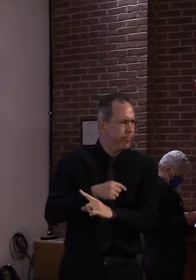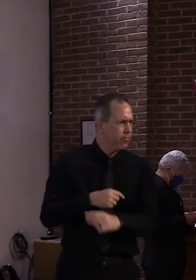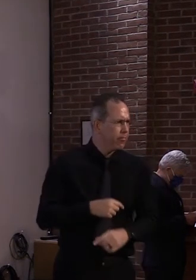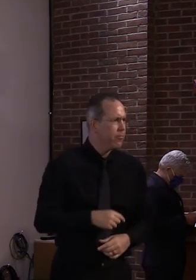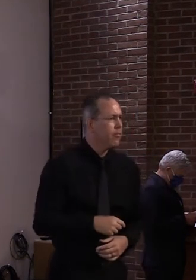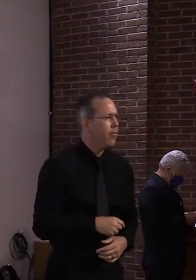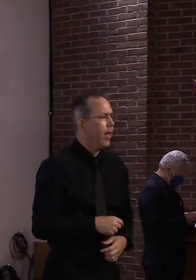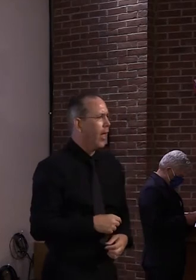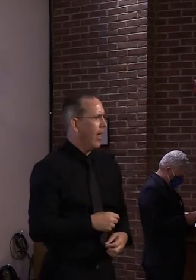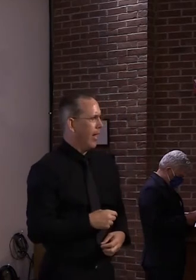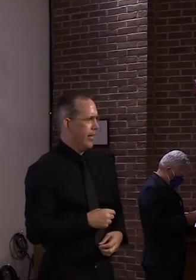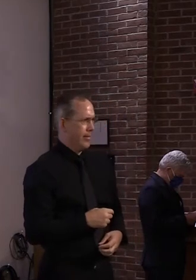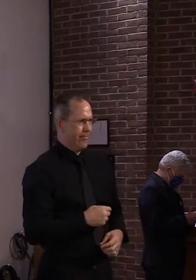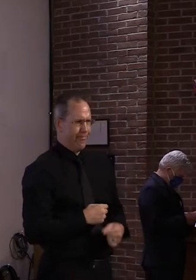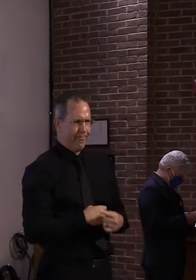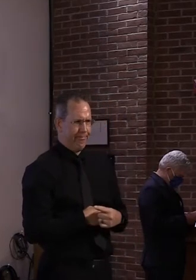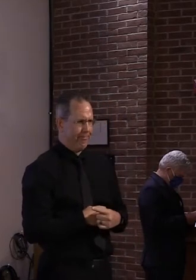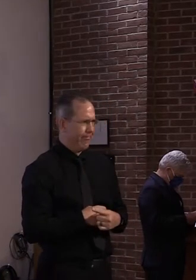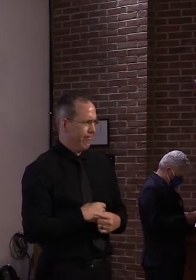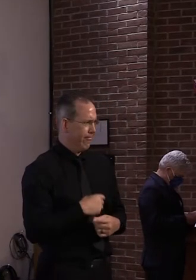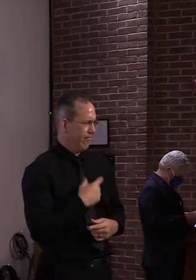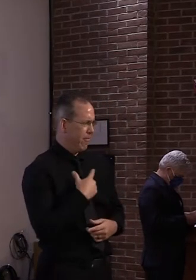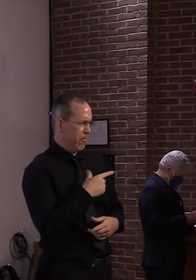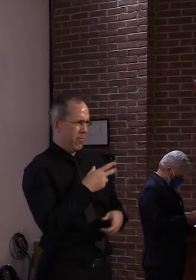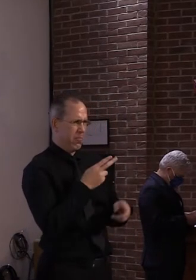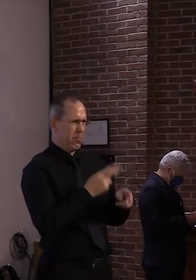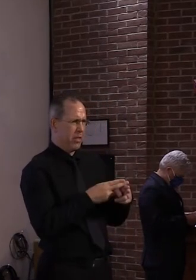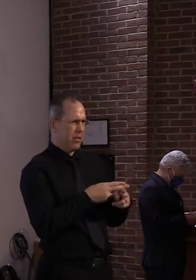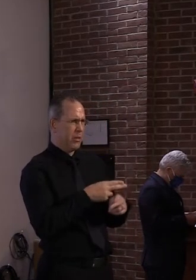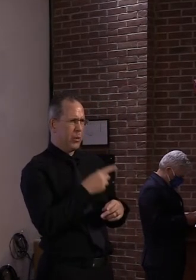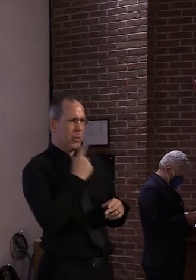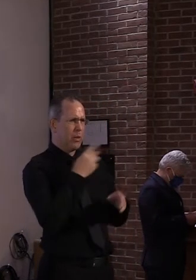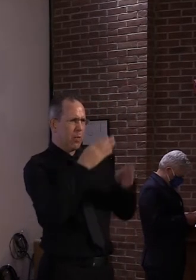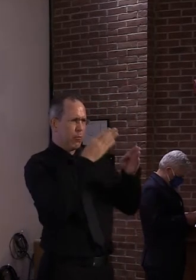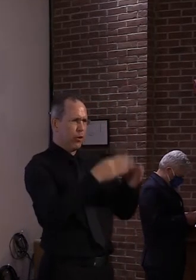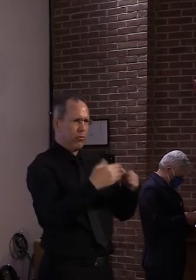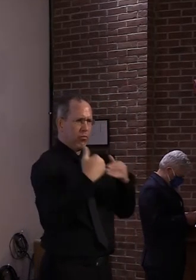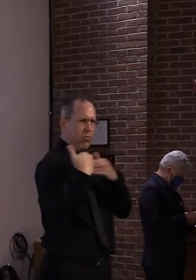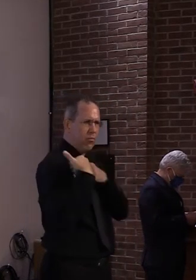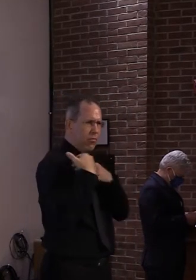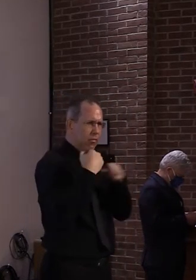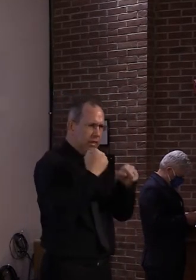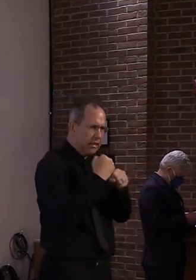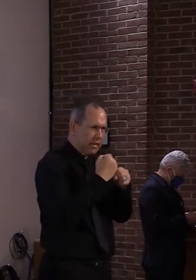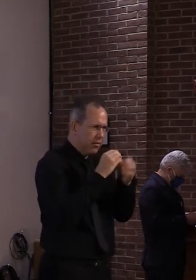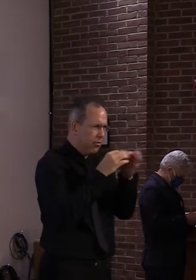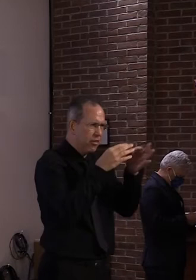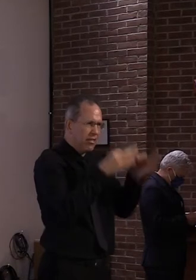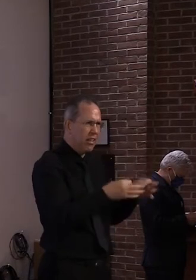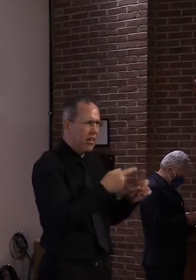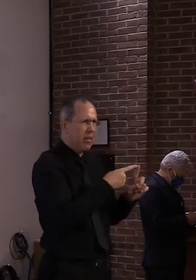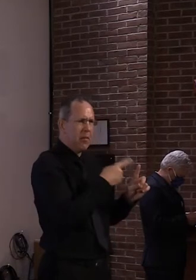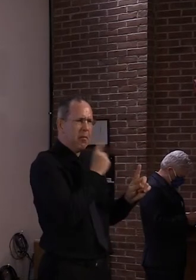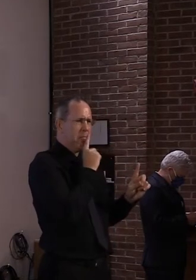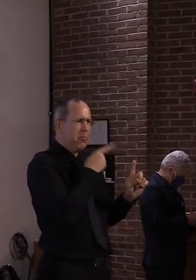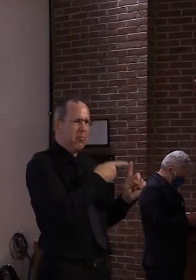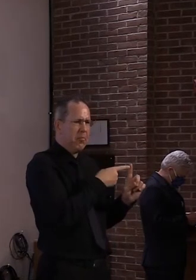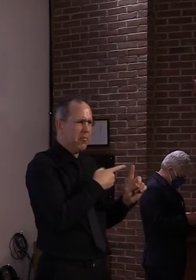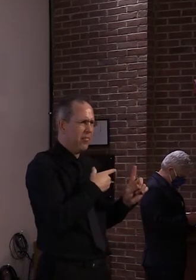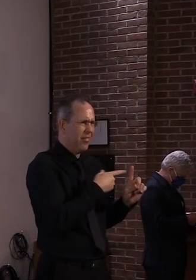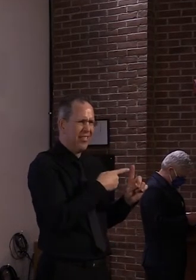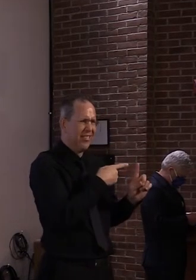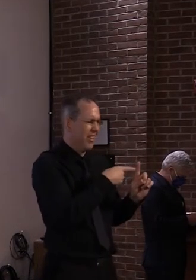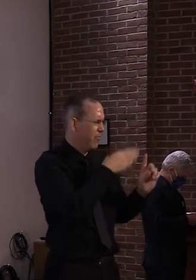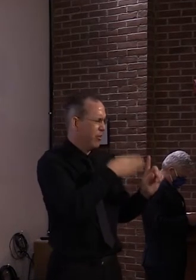Well, you said in response, I thought, to the Fairhaven thing, that you weren't identifying